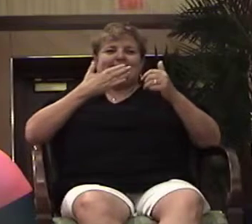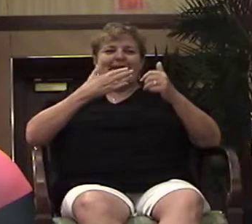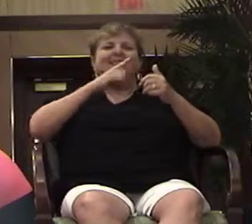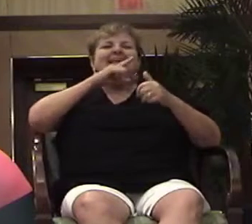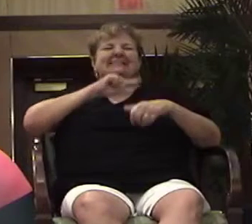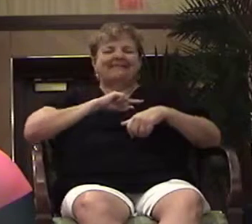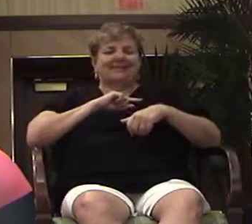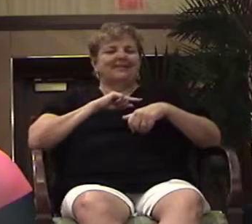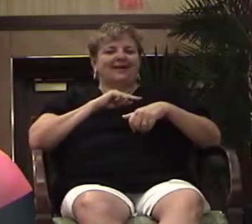I